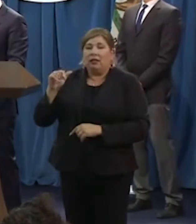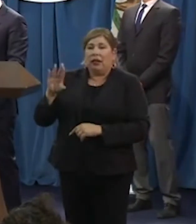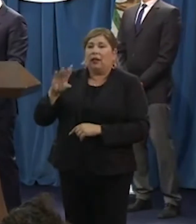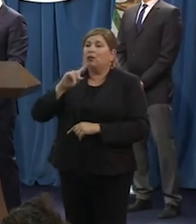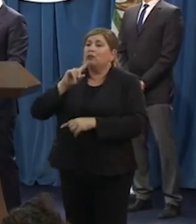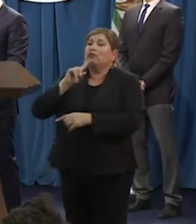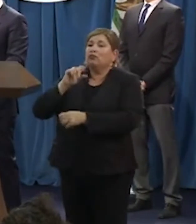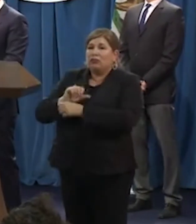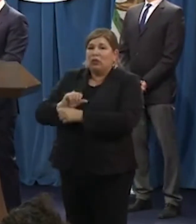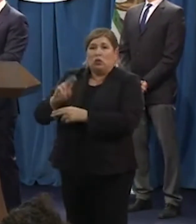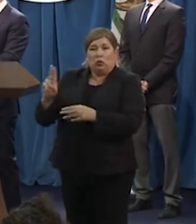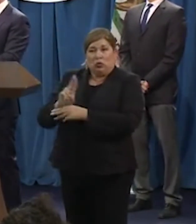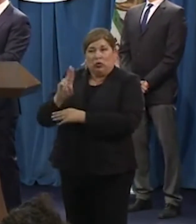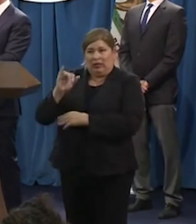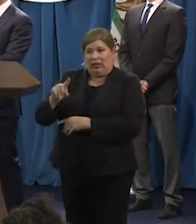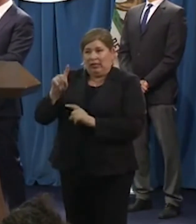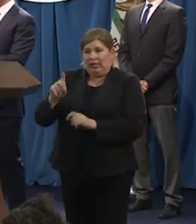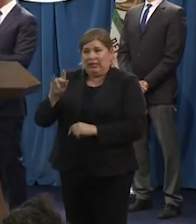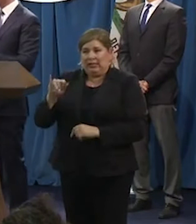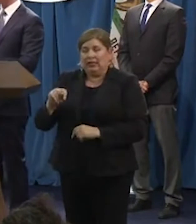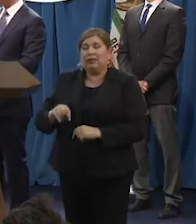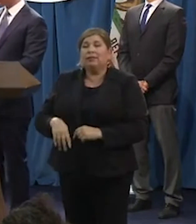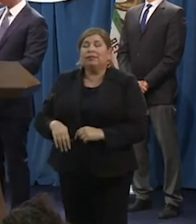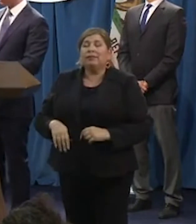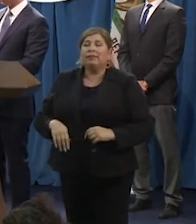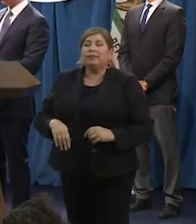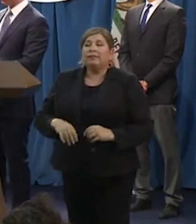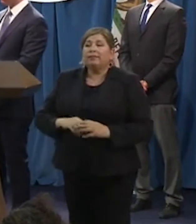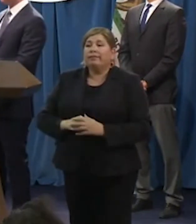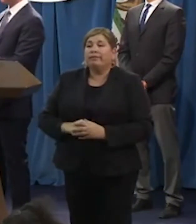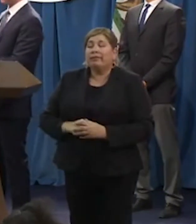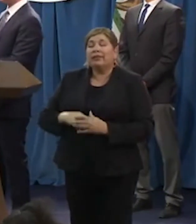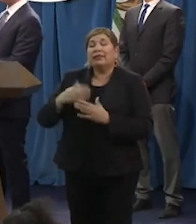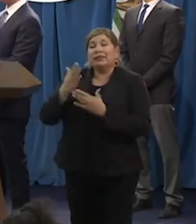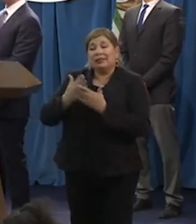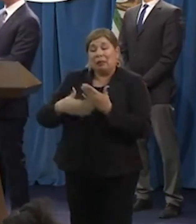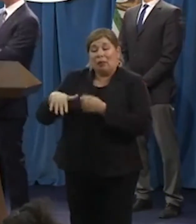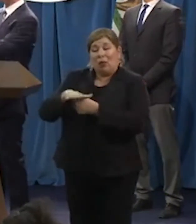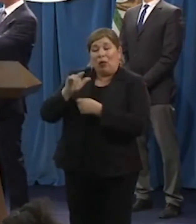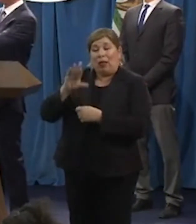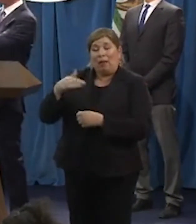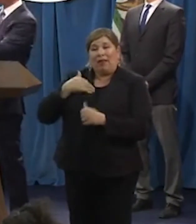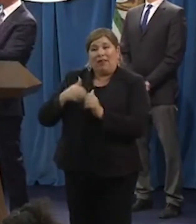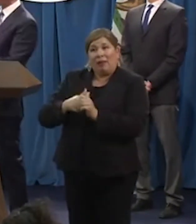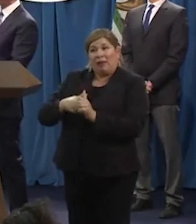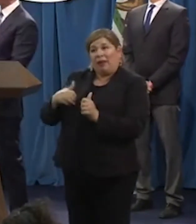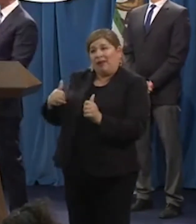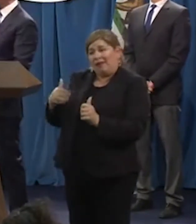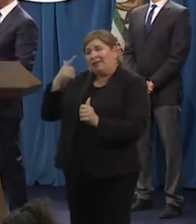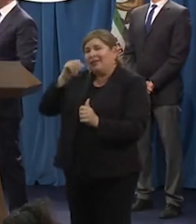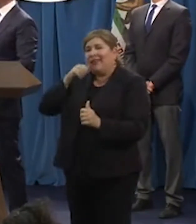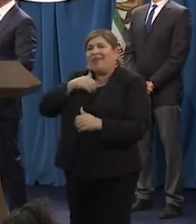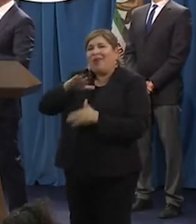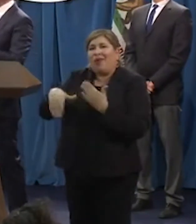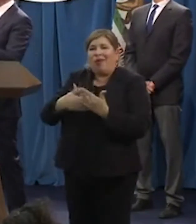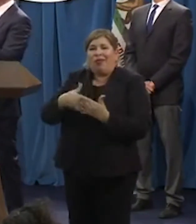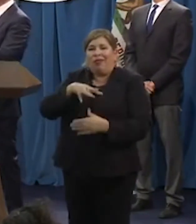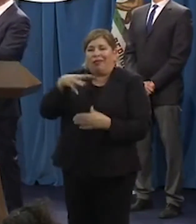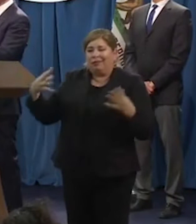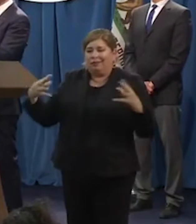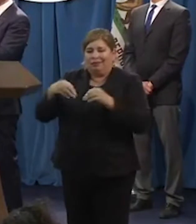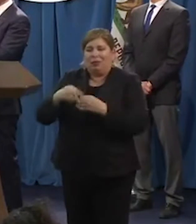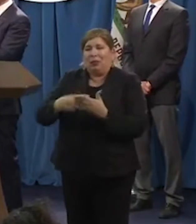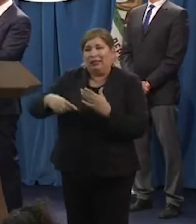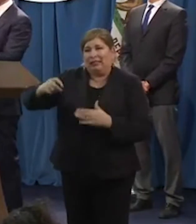test kits. To the extent there are backlogs in certain local labs because they don't have all the components, we have